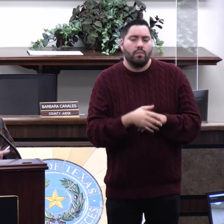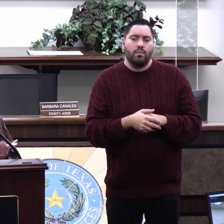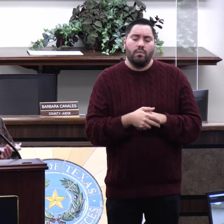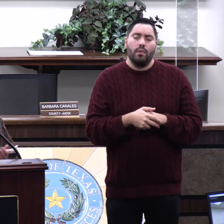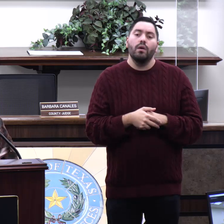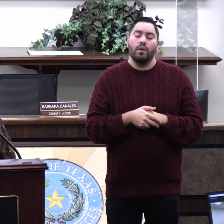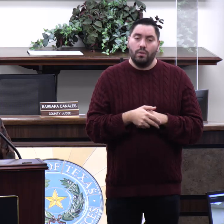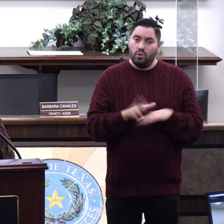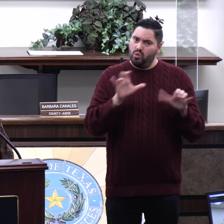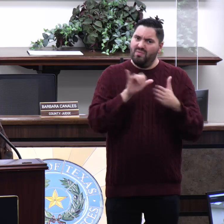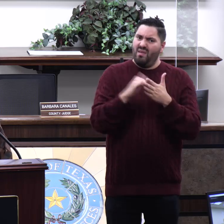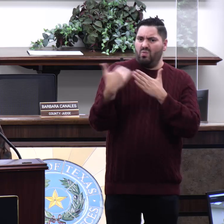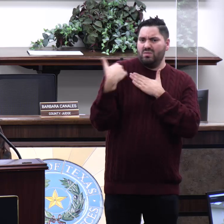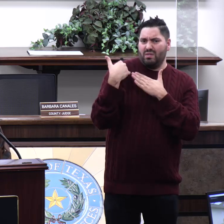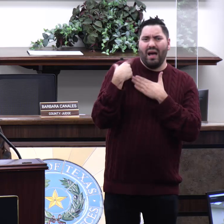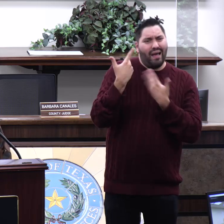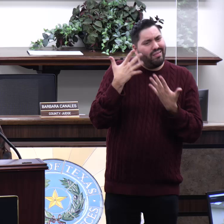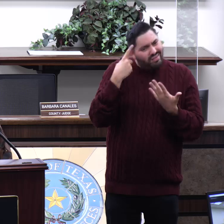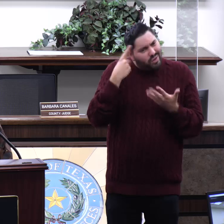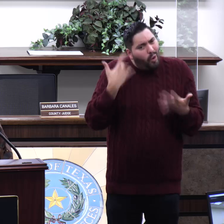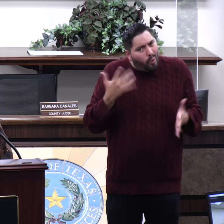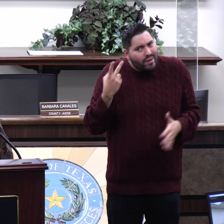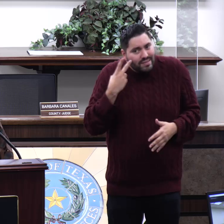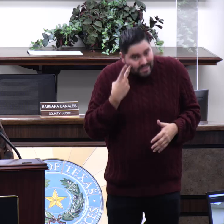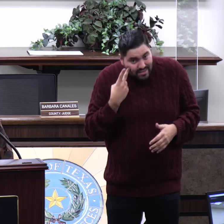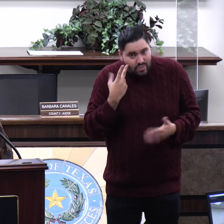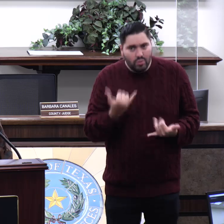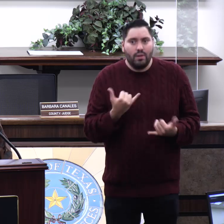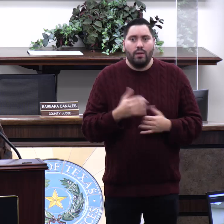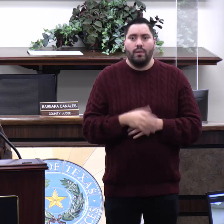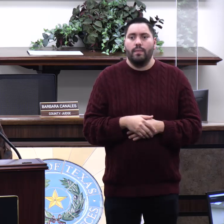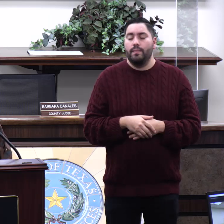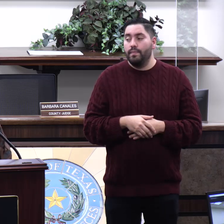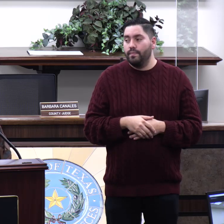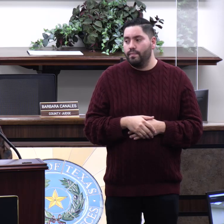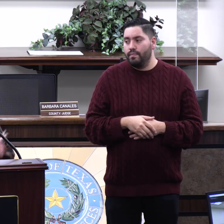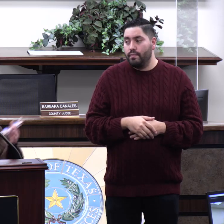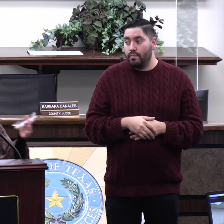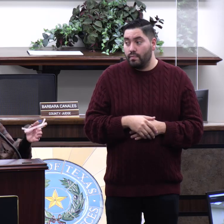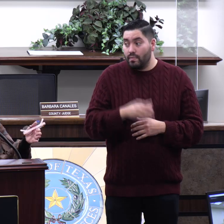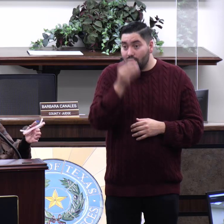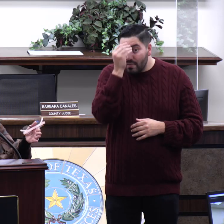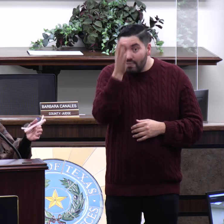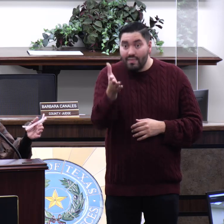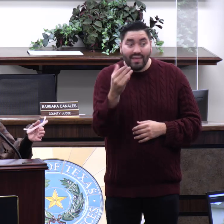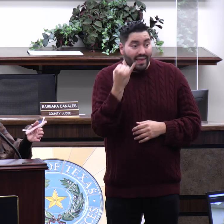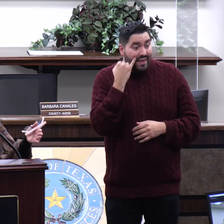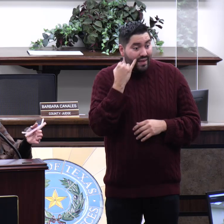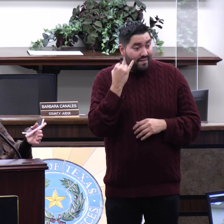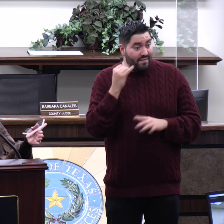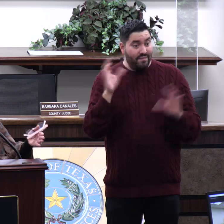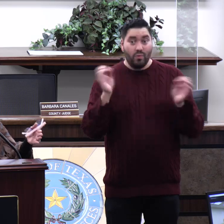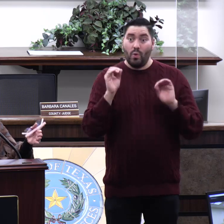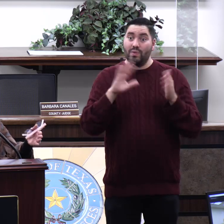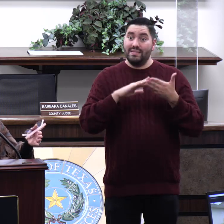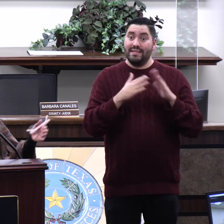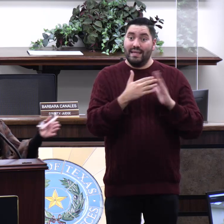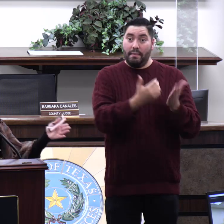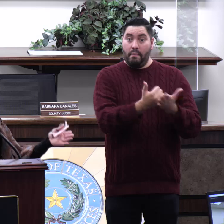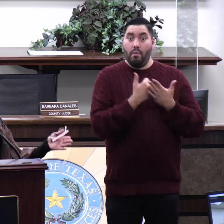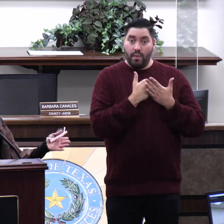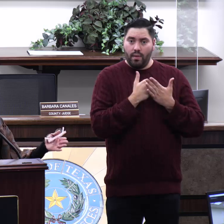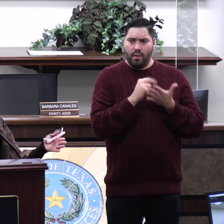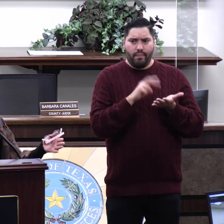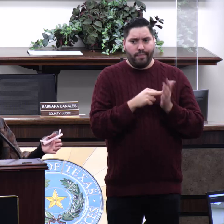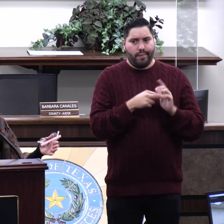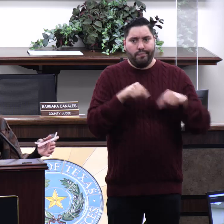way. I think that's what you've seen here today. And by the way, if we hadn't had the city helping us, the whole